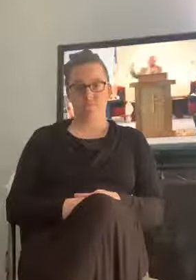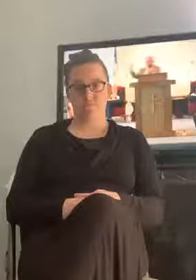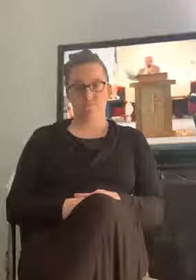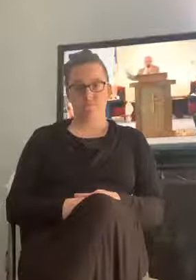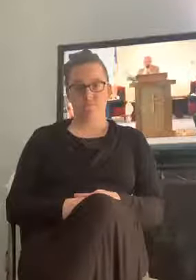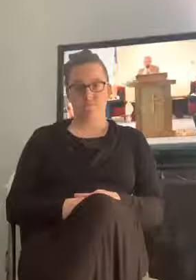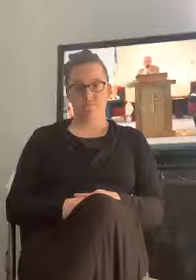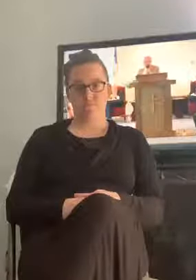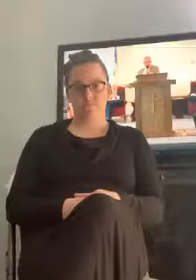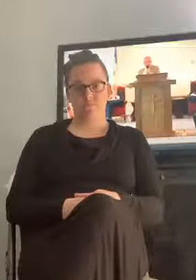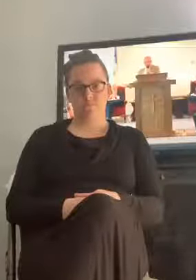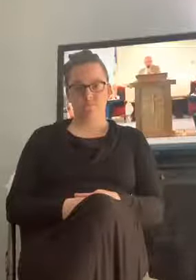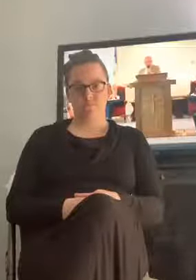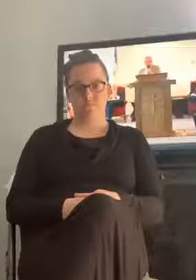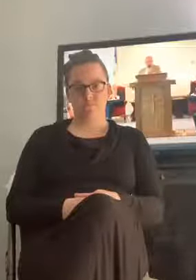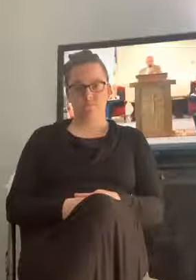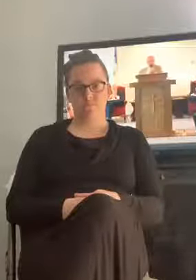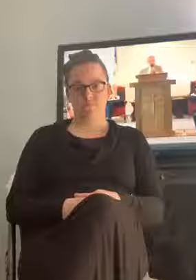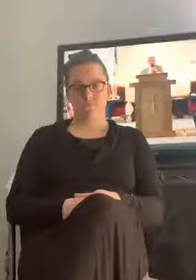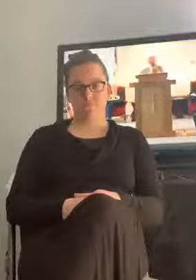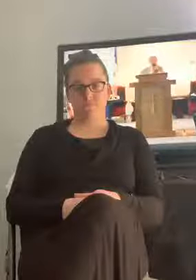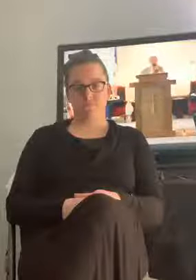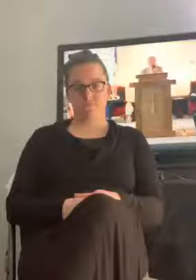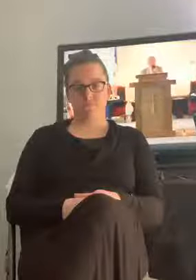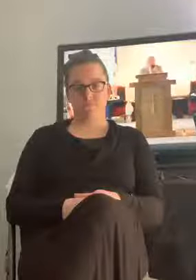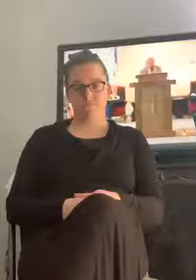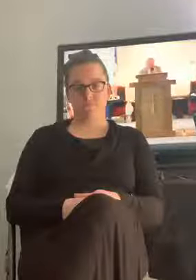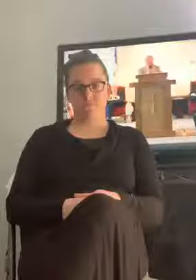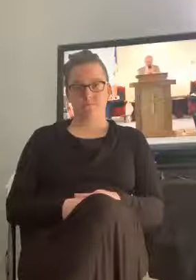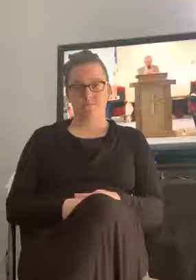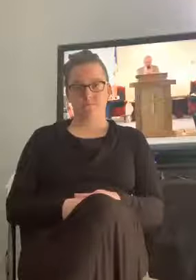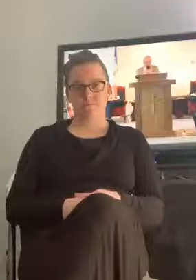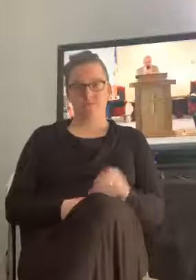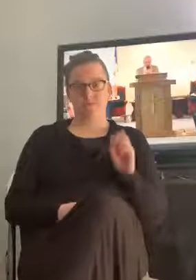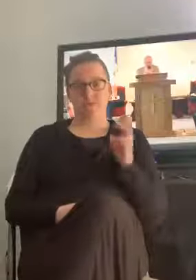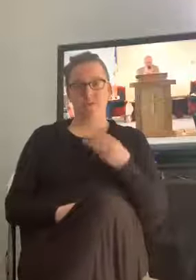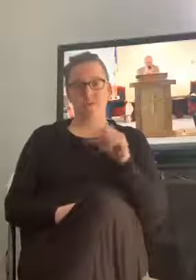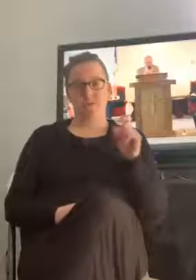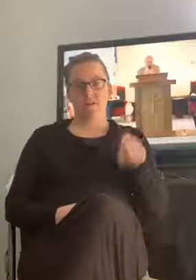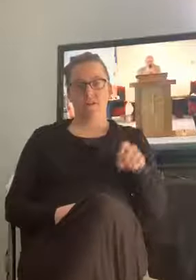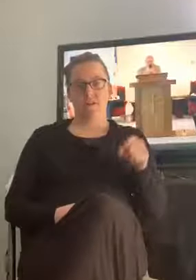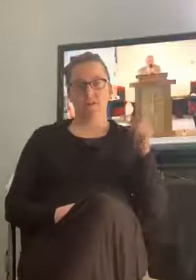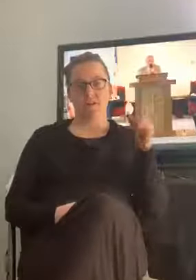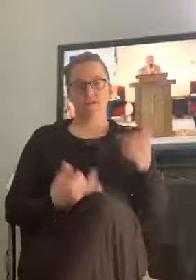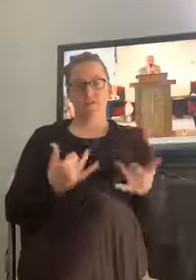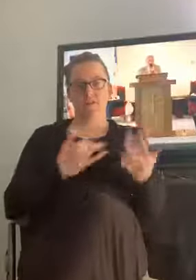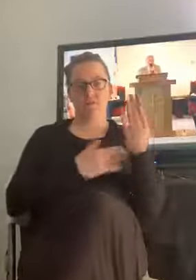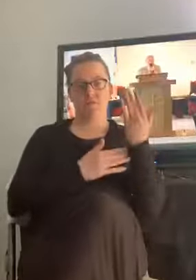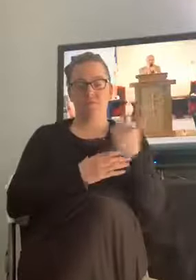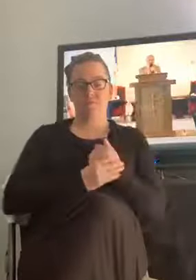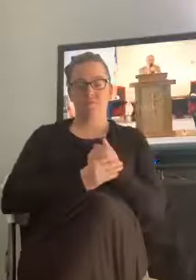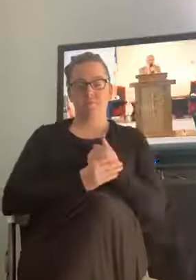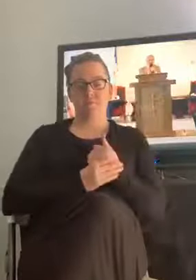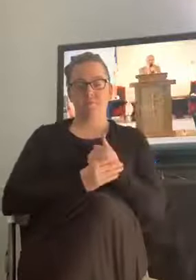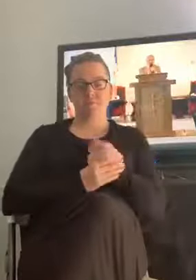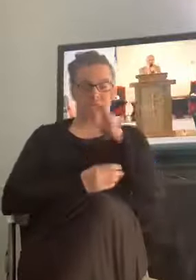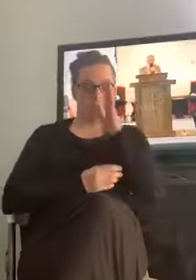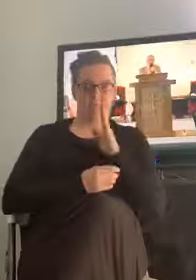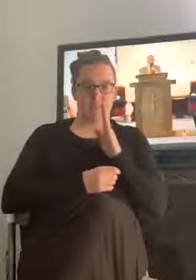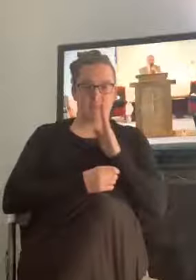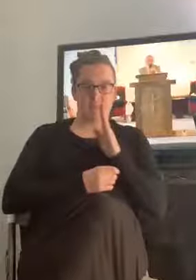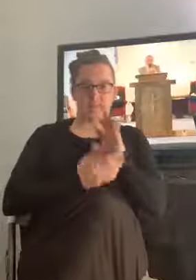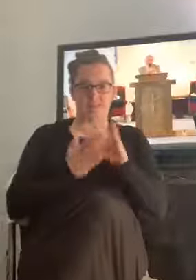what the prophet of God said. Amen. Yeah. We need to understand this morning, God's